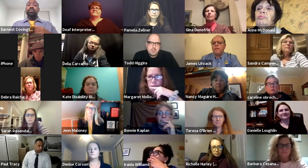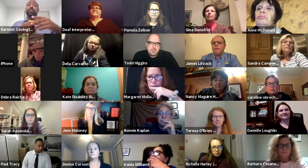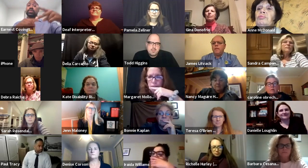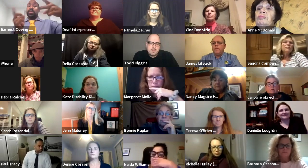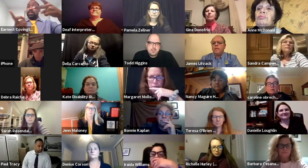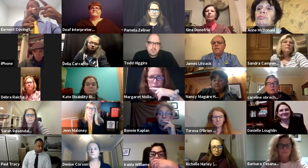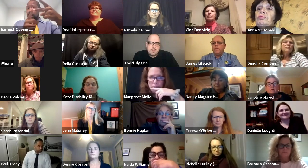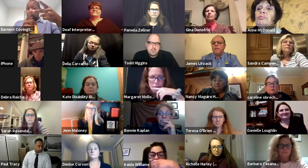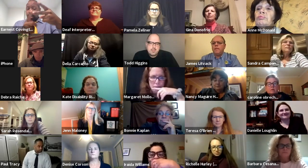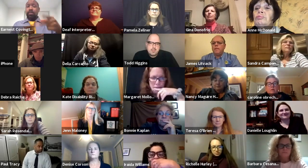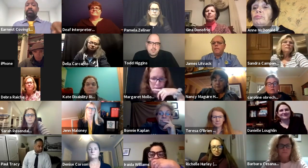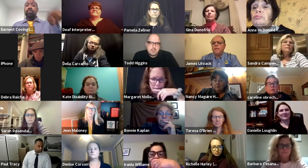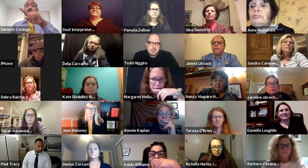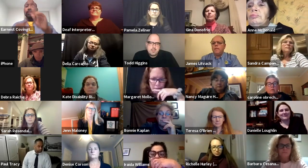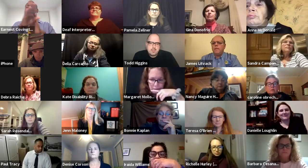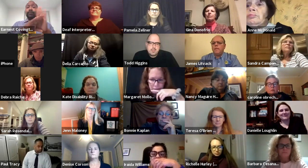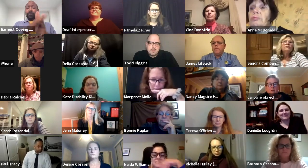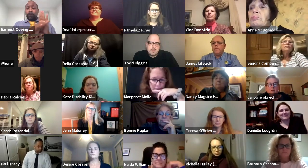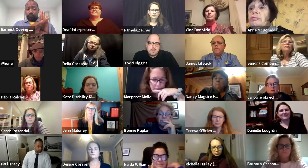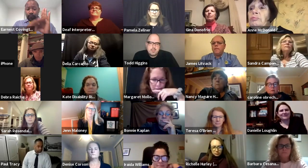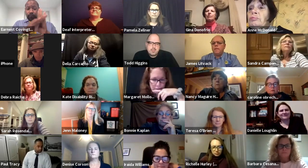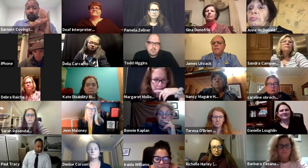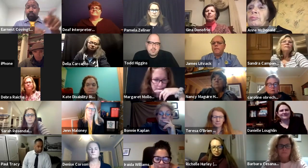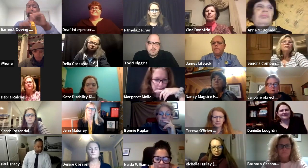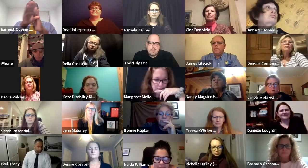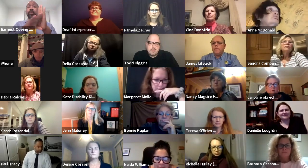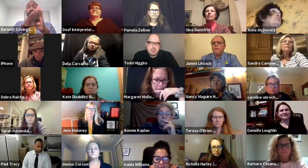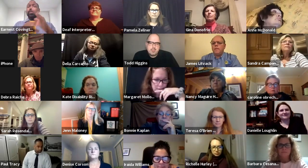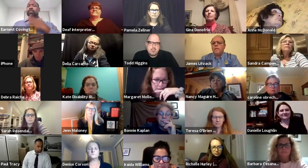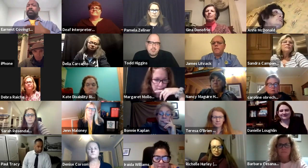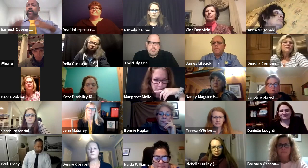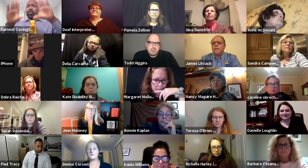on Facebook and other social media. Secondly,